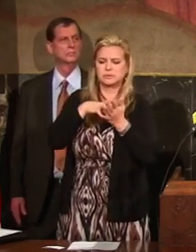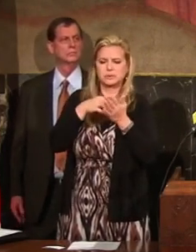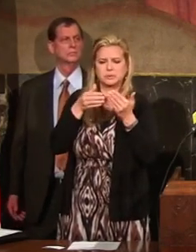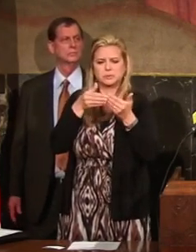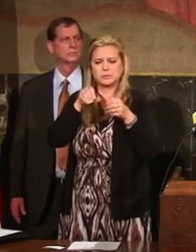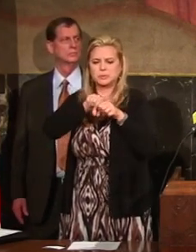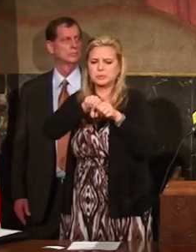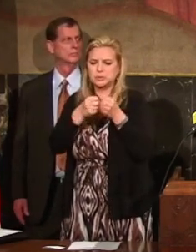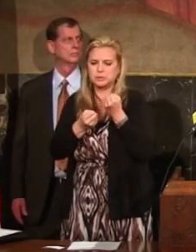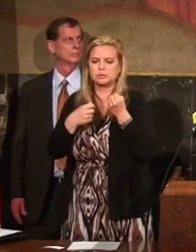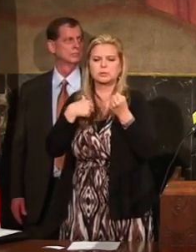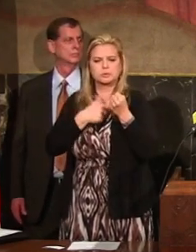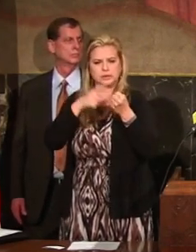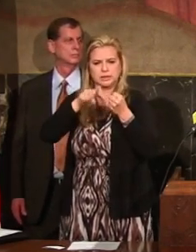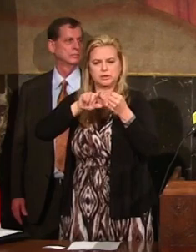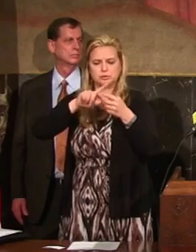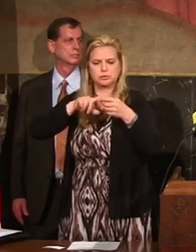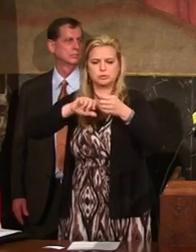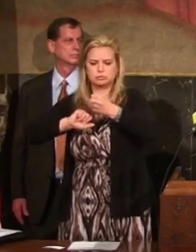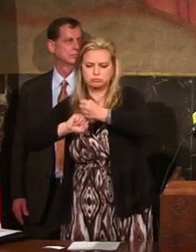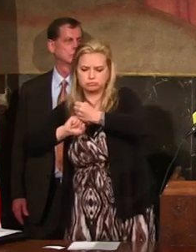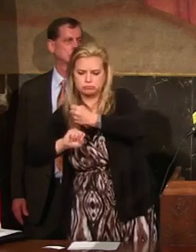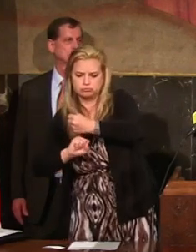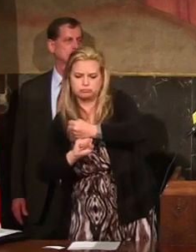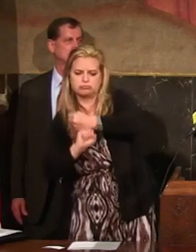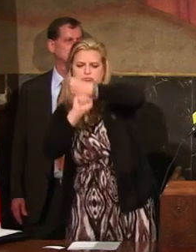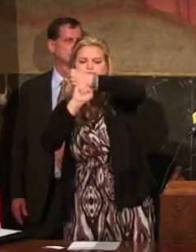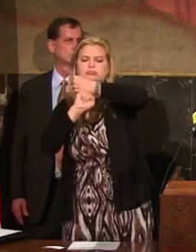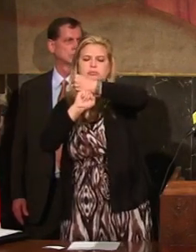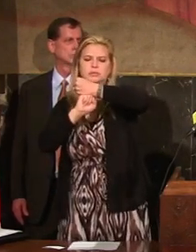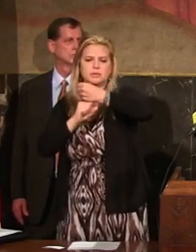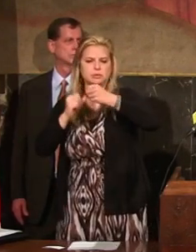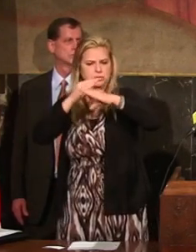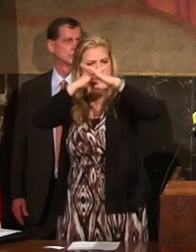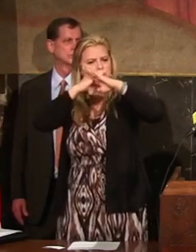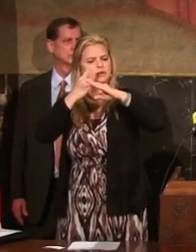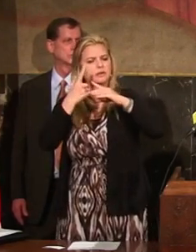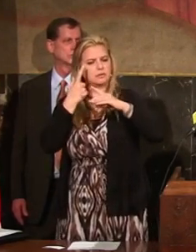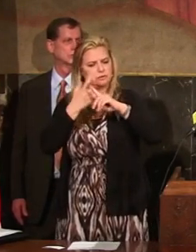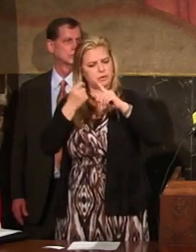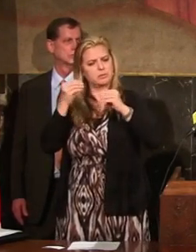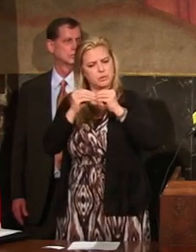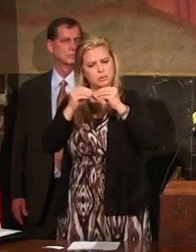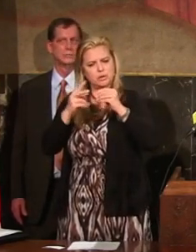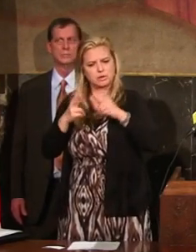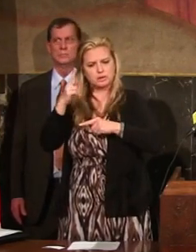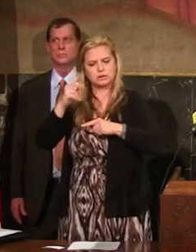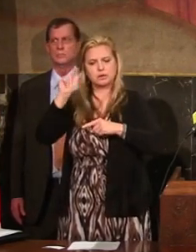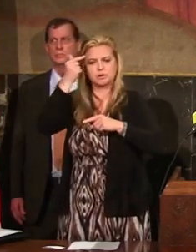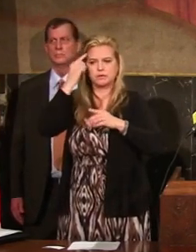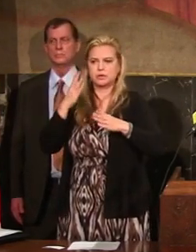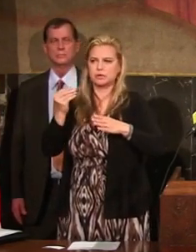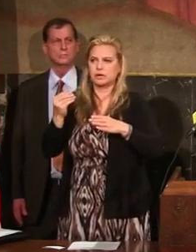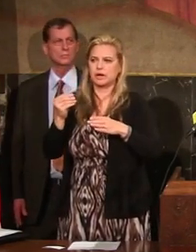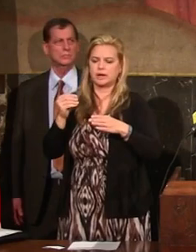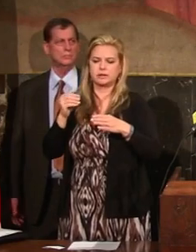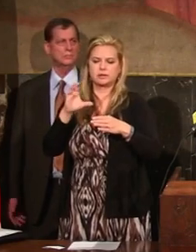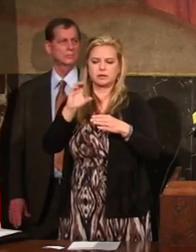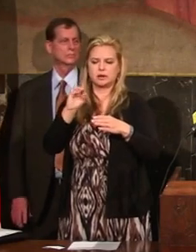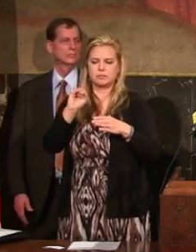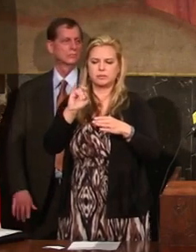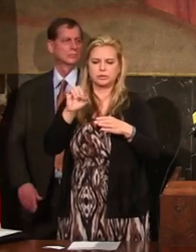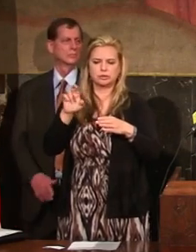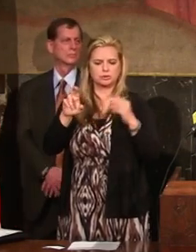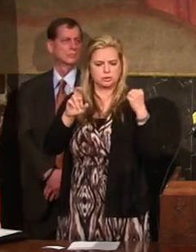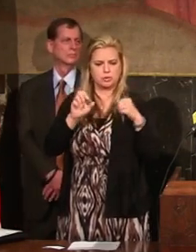were going to shore it up and protect it from further cuts. And the governor and the commissioner have worked diligently with us through